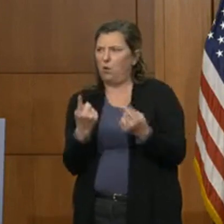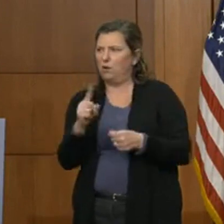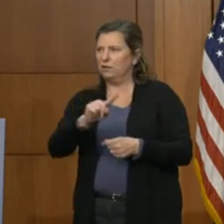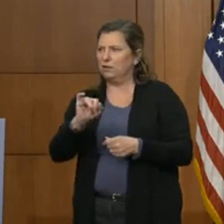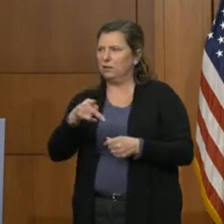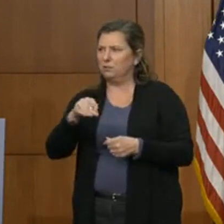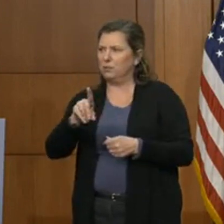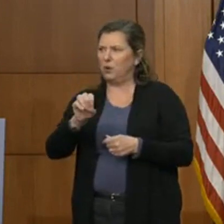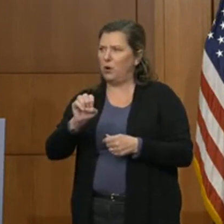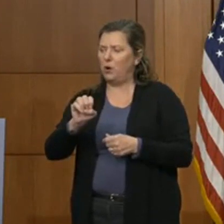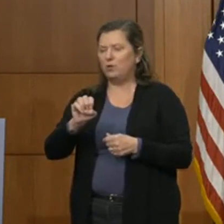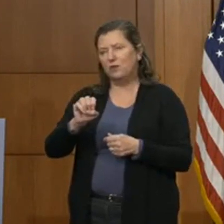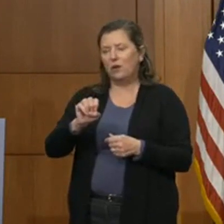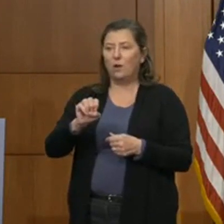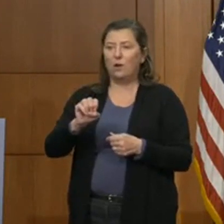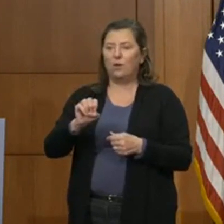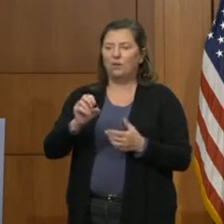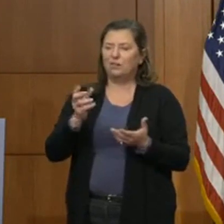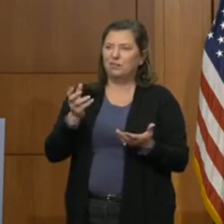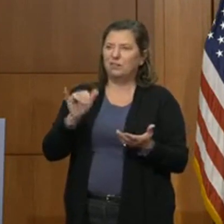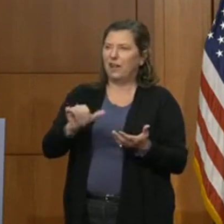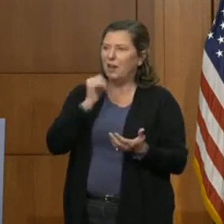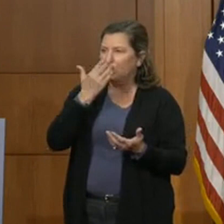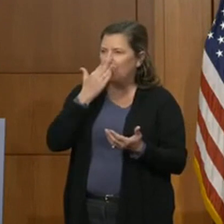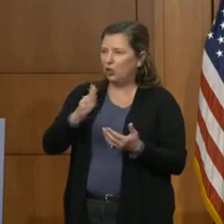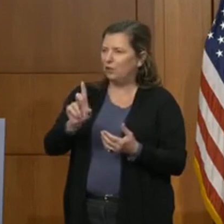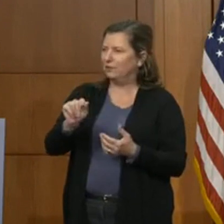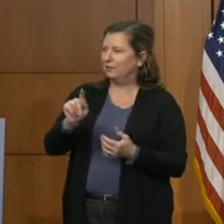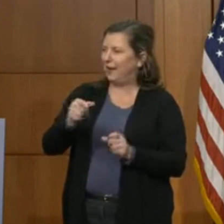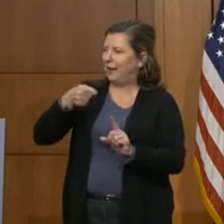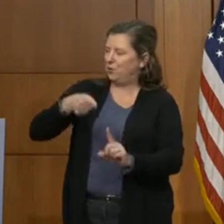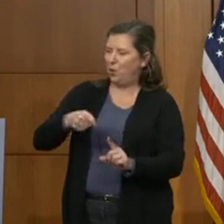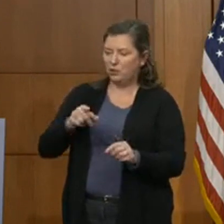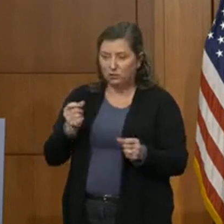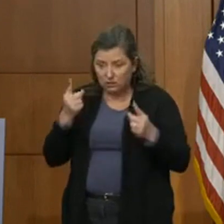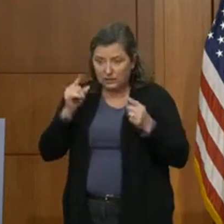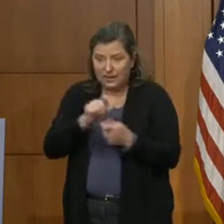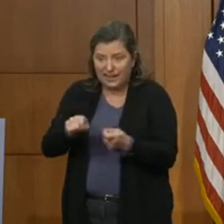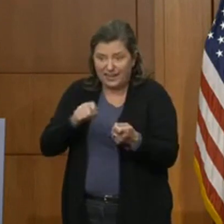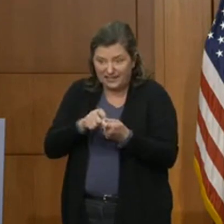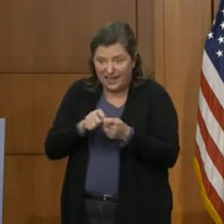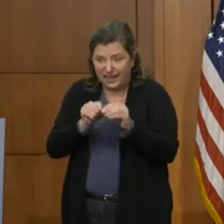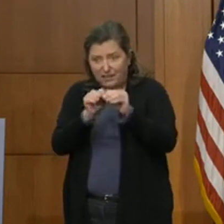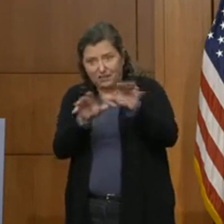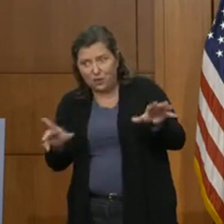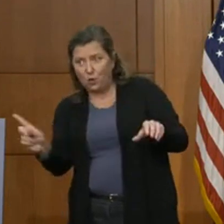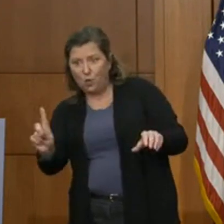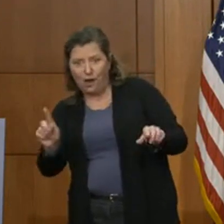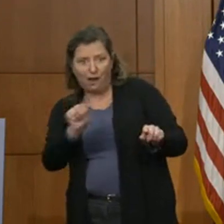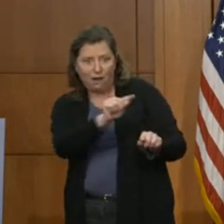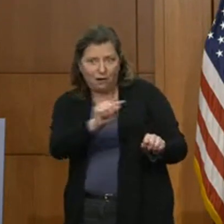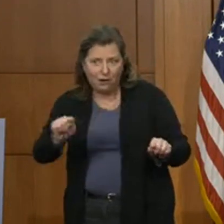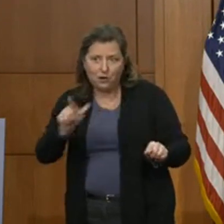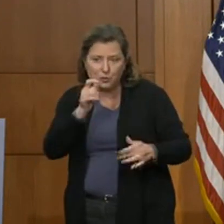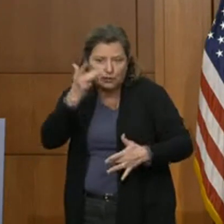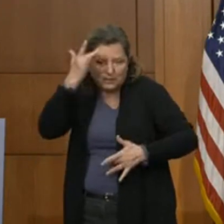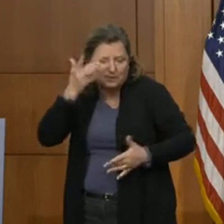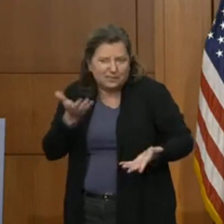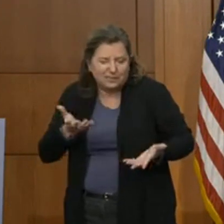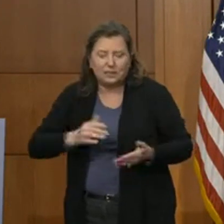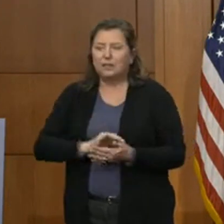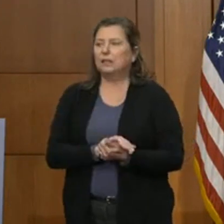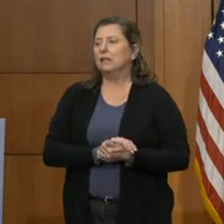not be really a good data point for someone to understand the actual distribution of what was going on.